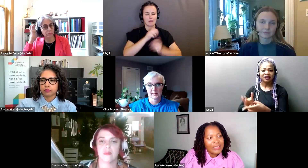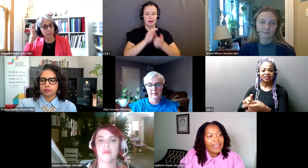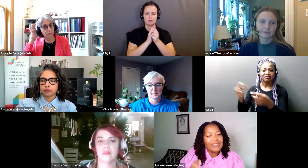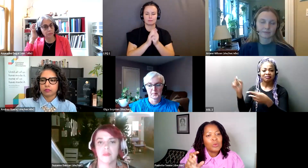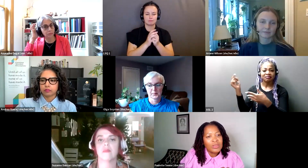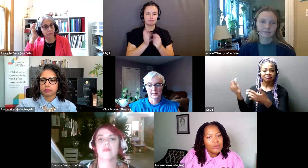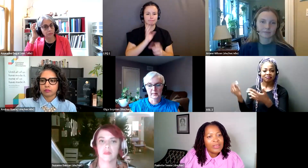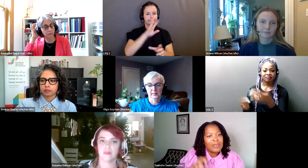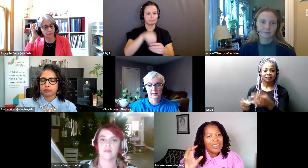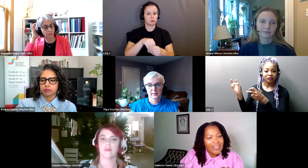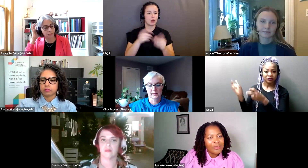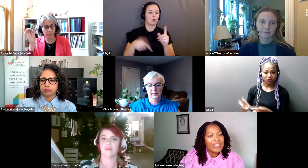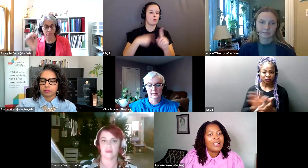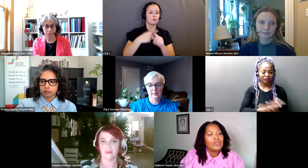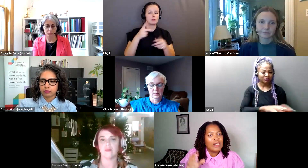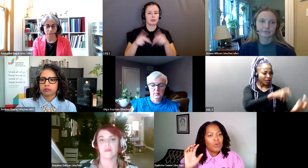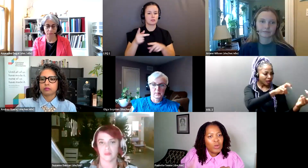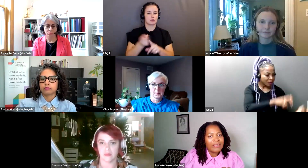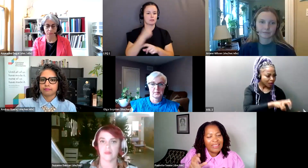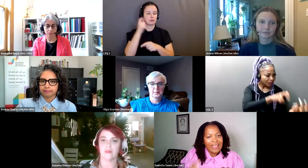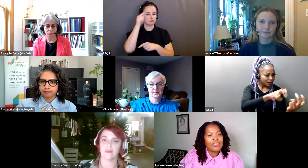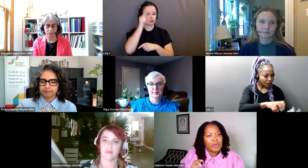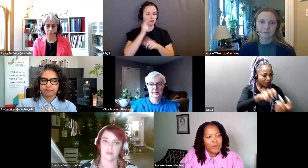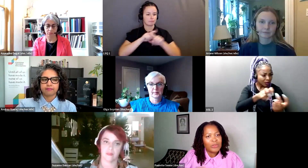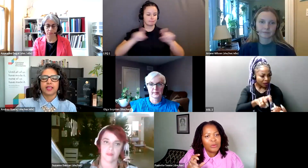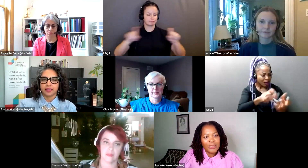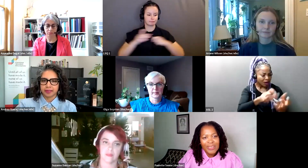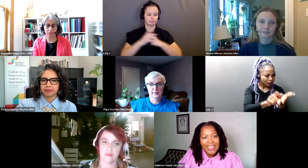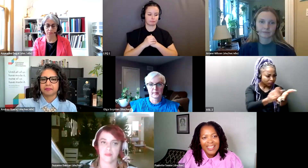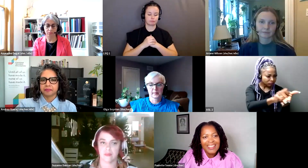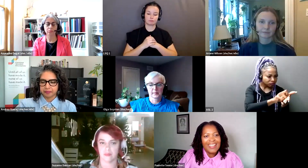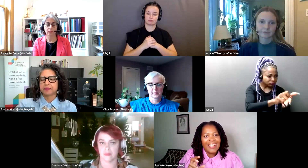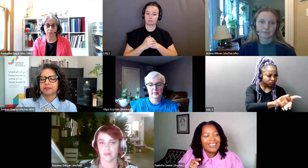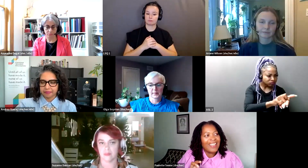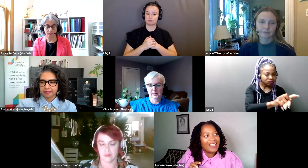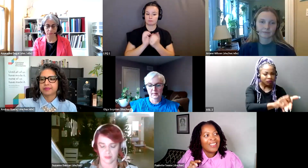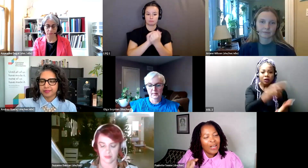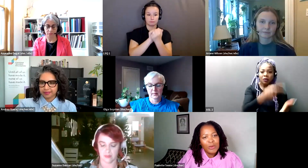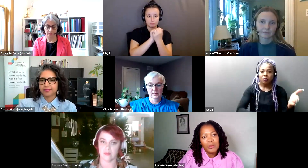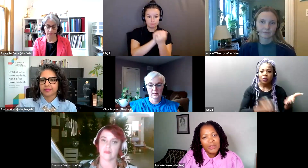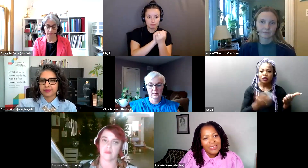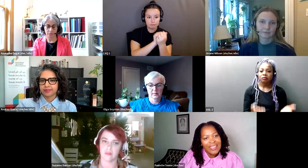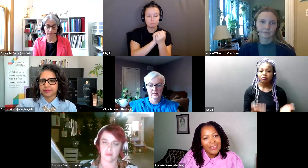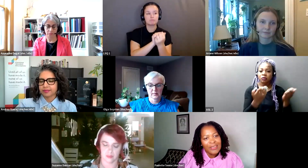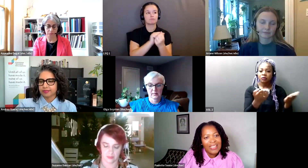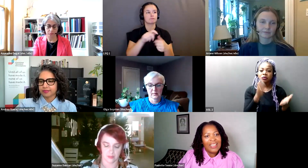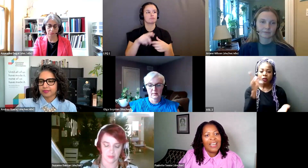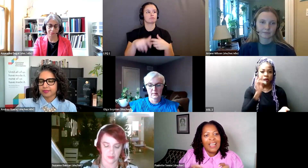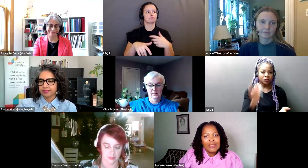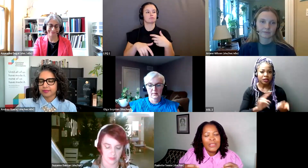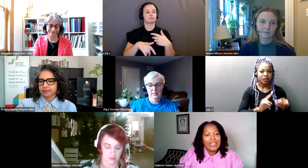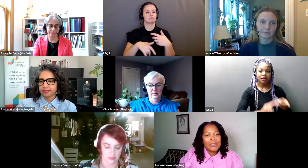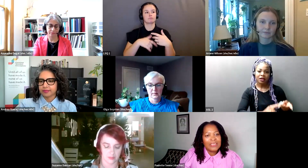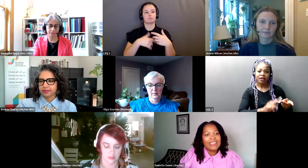so sitting down and working with them and carving out what that kind of proposal will look like and how we will work together,